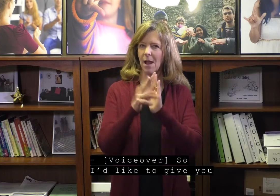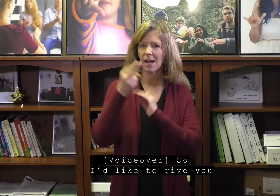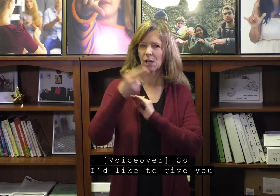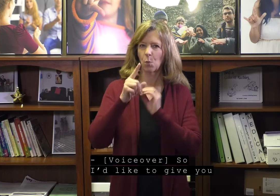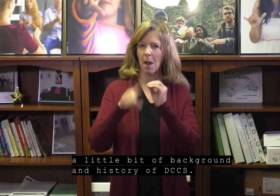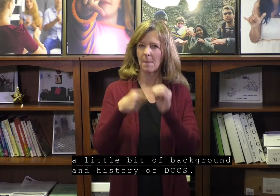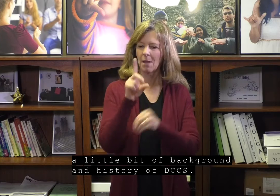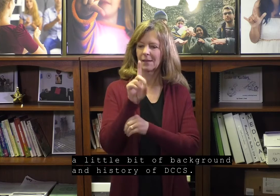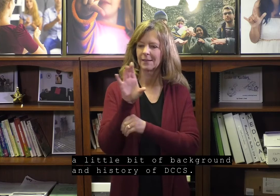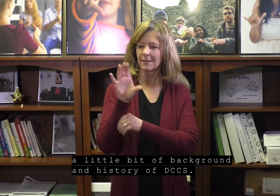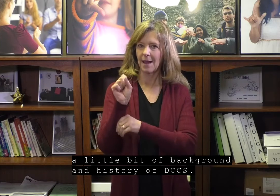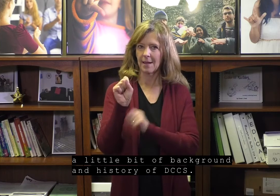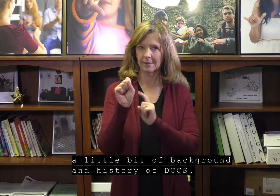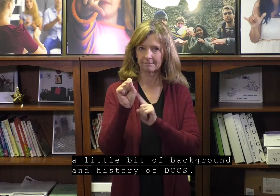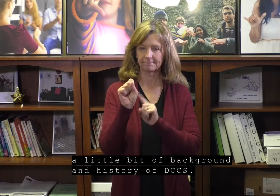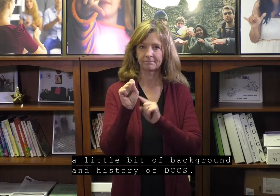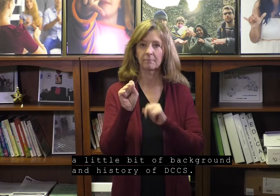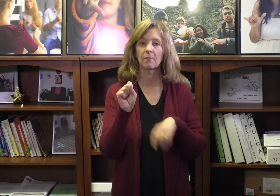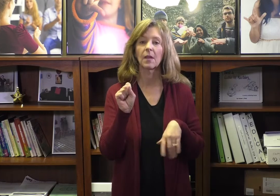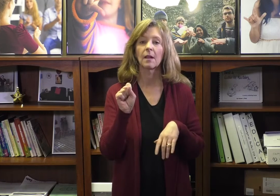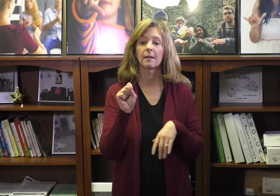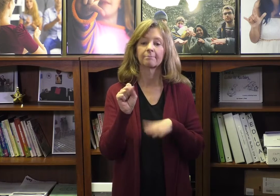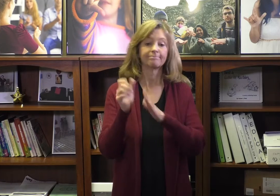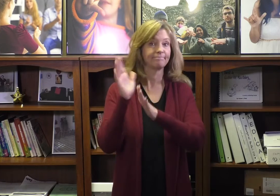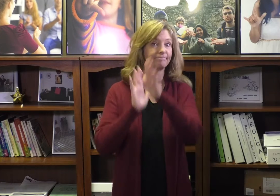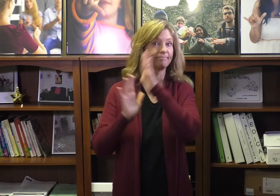So I'd like to give you a little bit of background and history of DCCS.